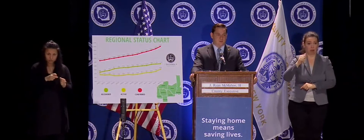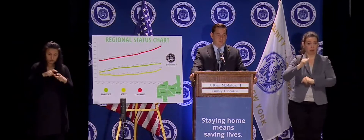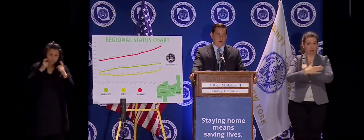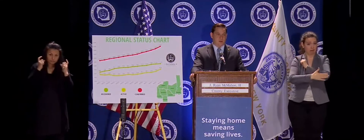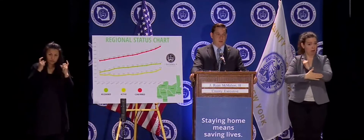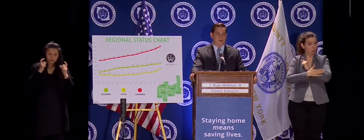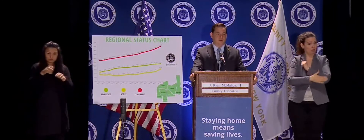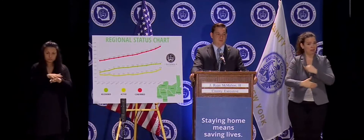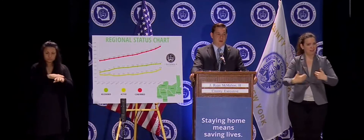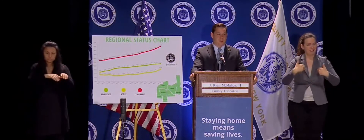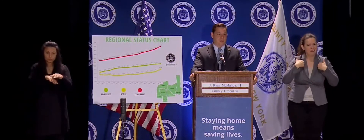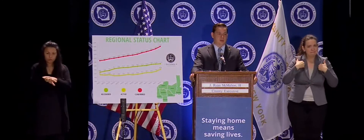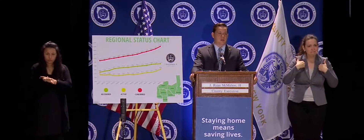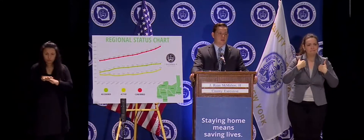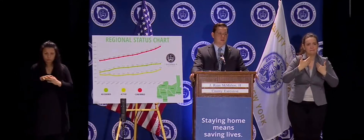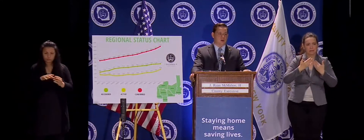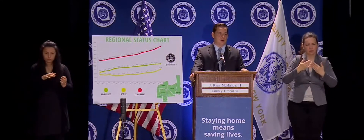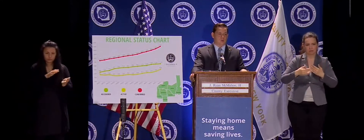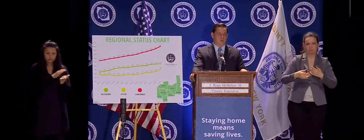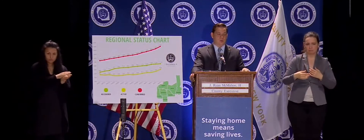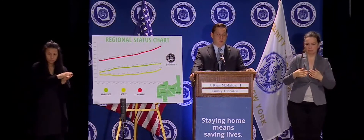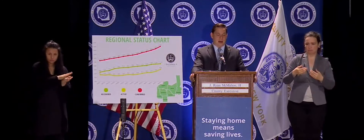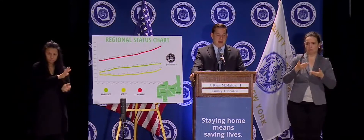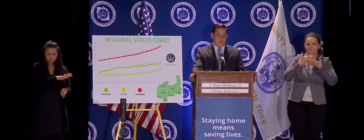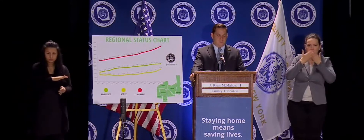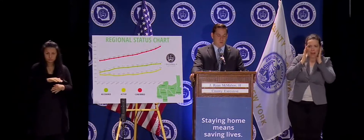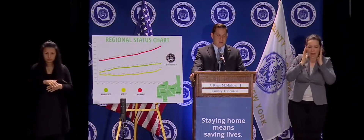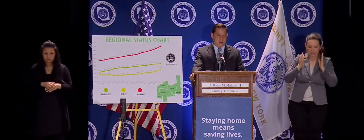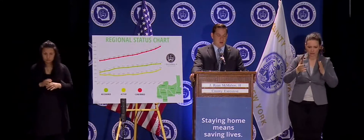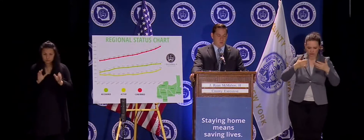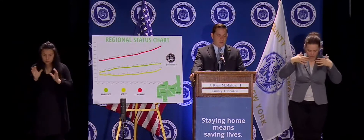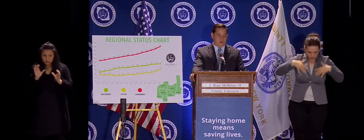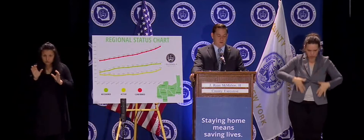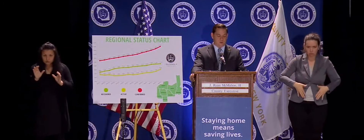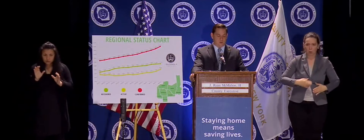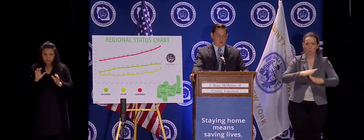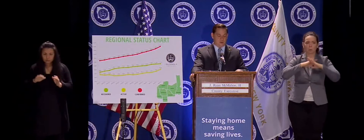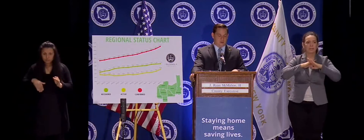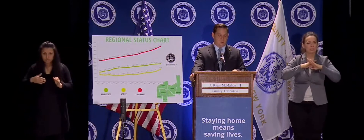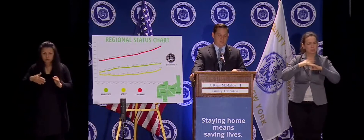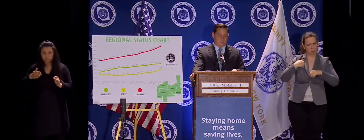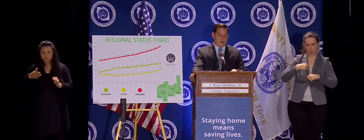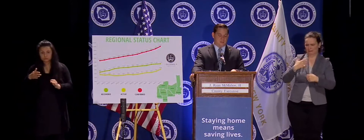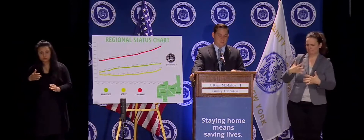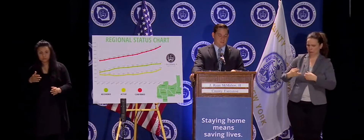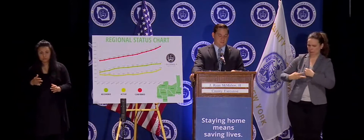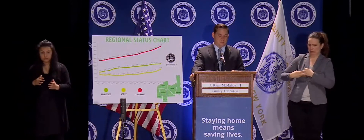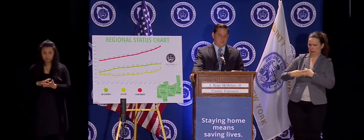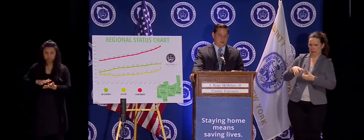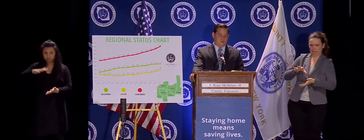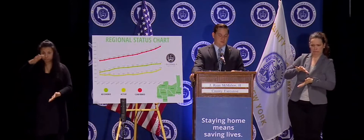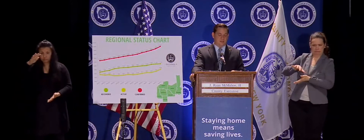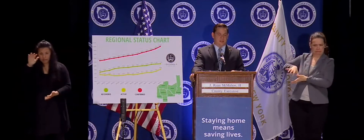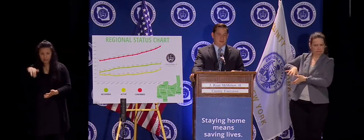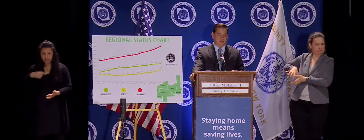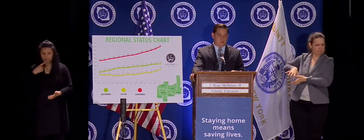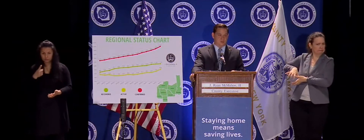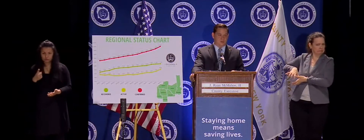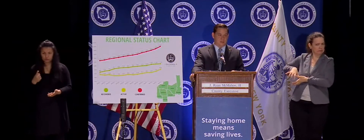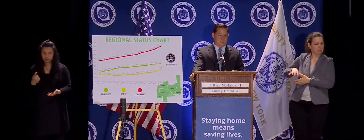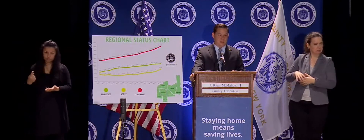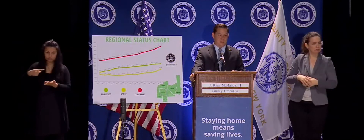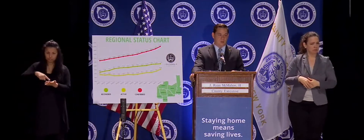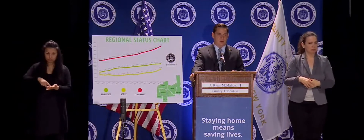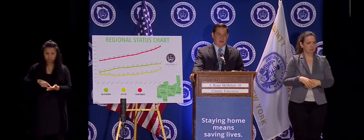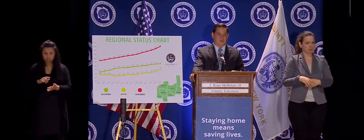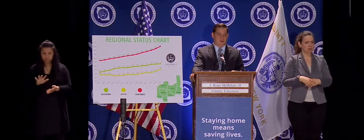for tomorrow and for the fall. So we will have, right now we could do the month of May 15 to June